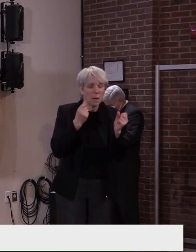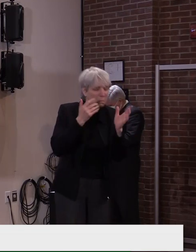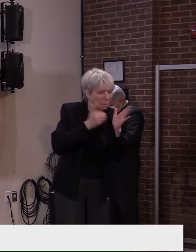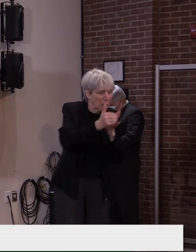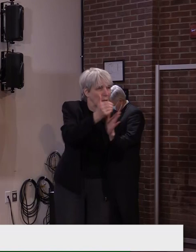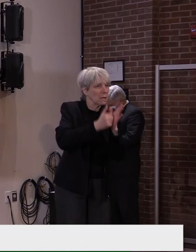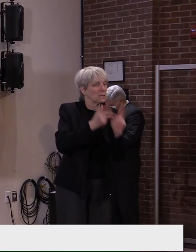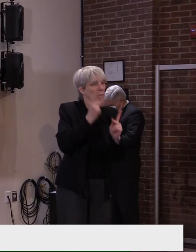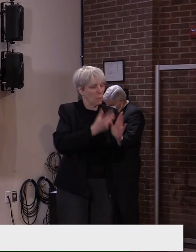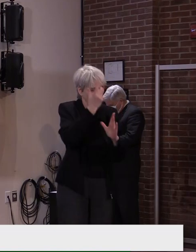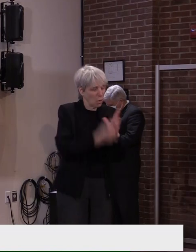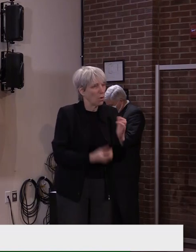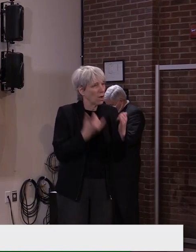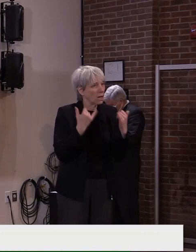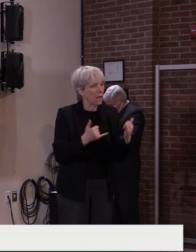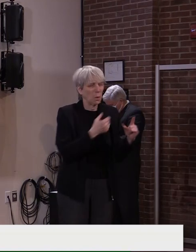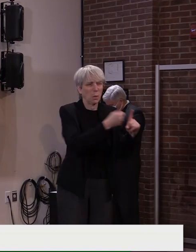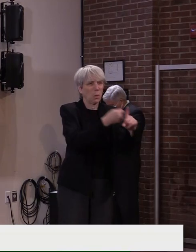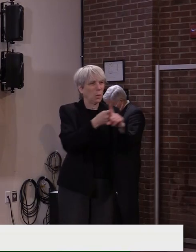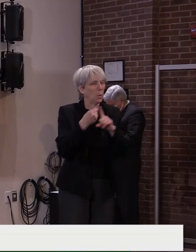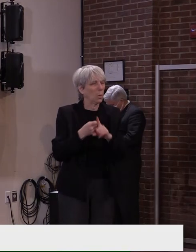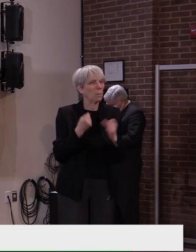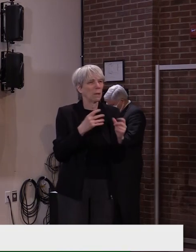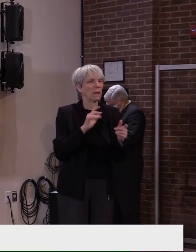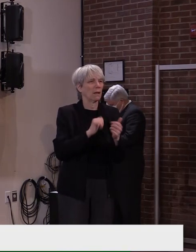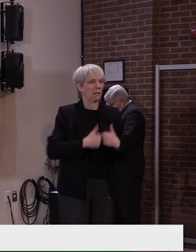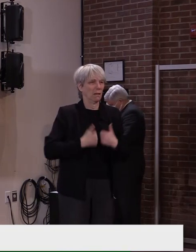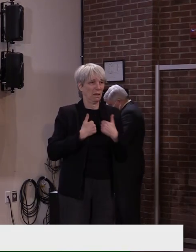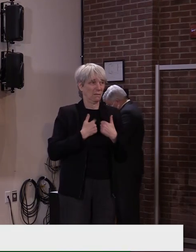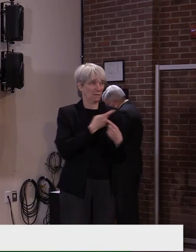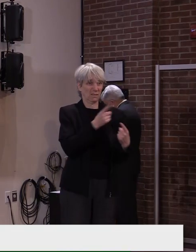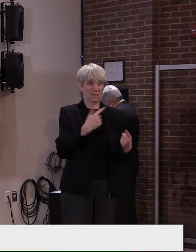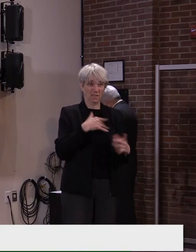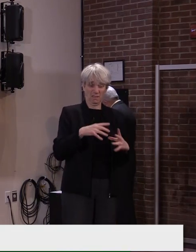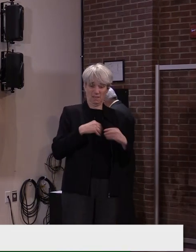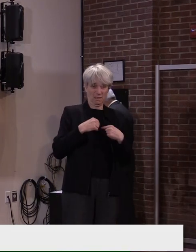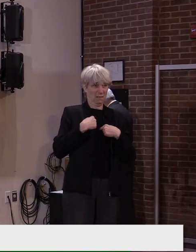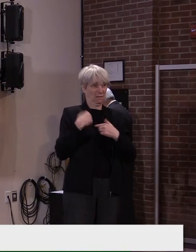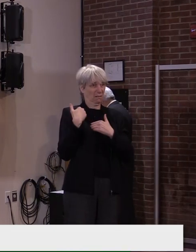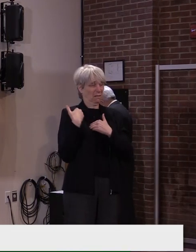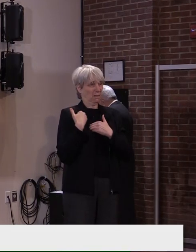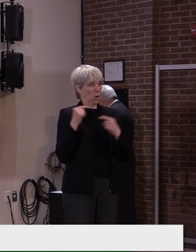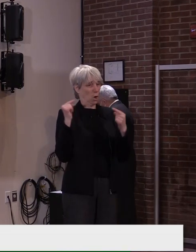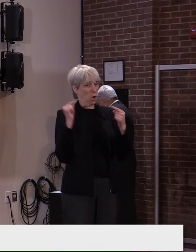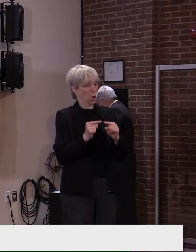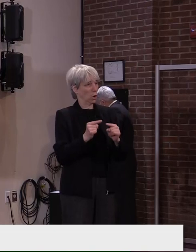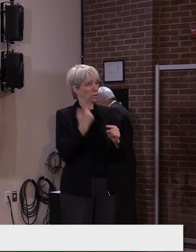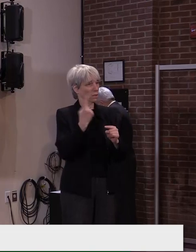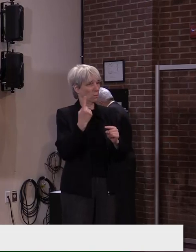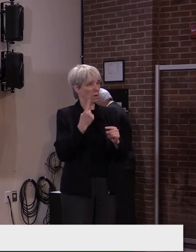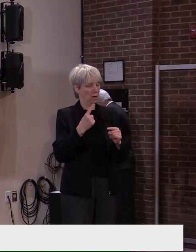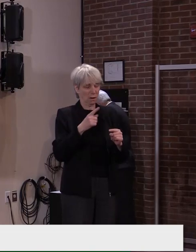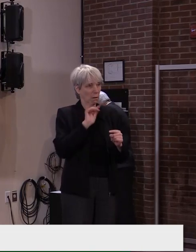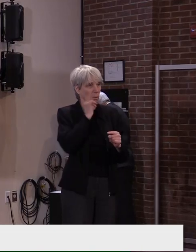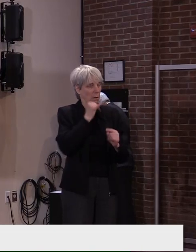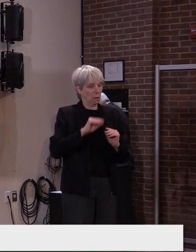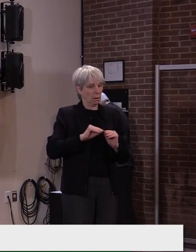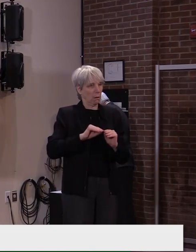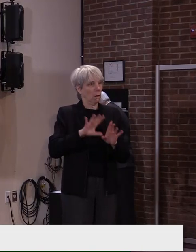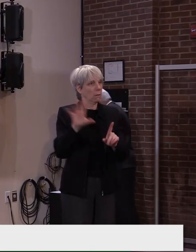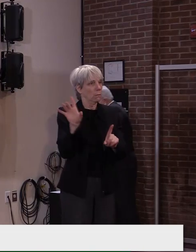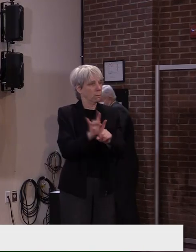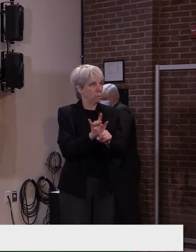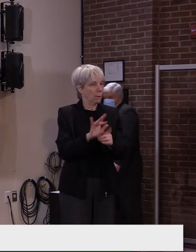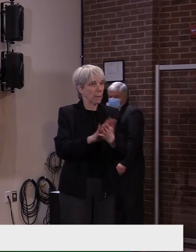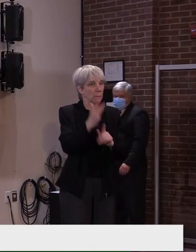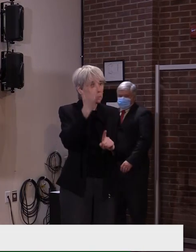more. No one of us wants to be the person responsible for making someone else sick or worse, especially if there's something we